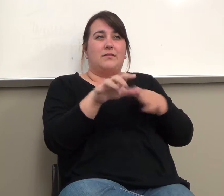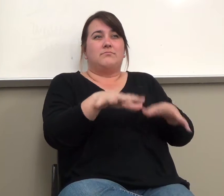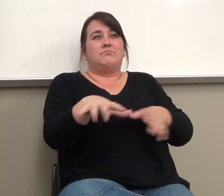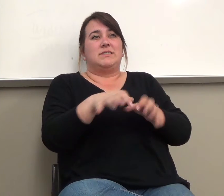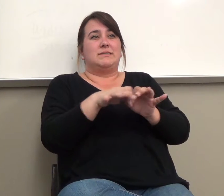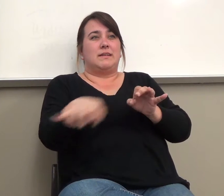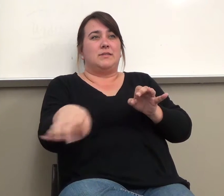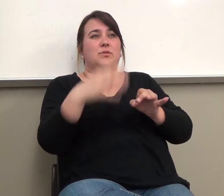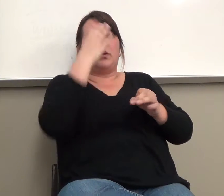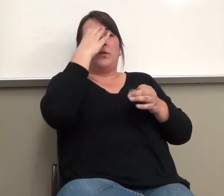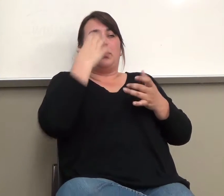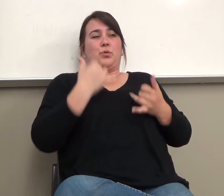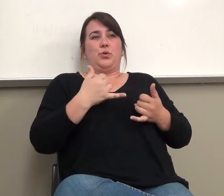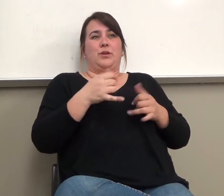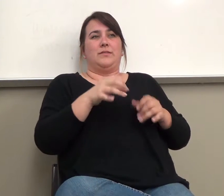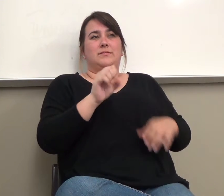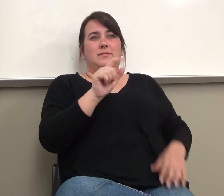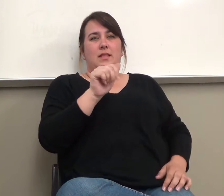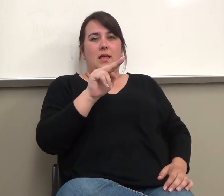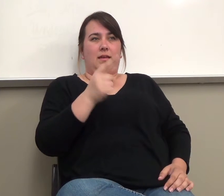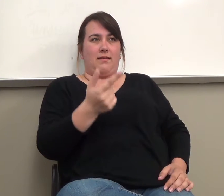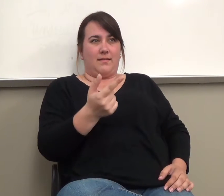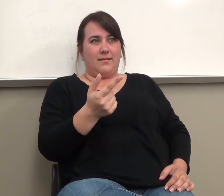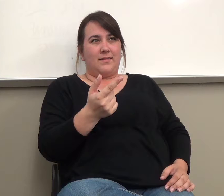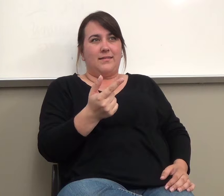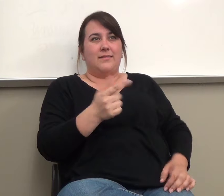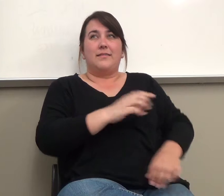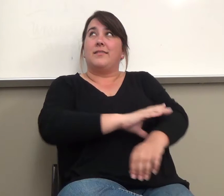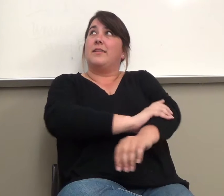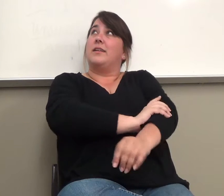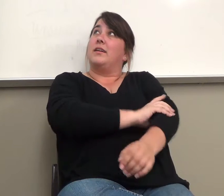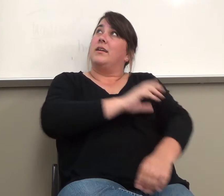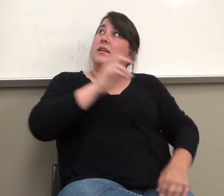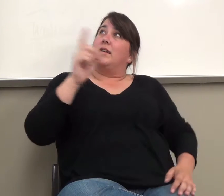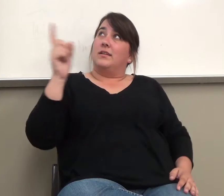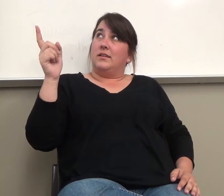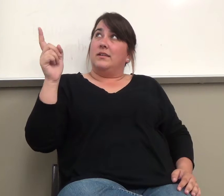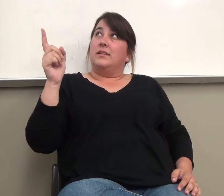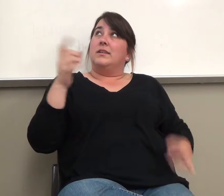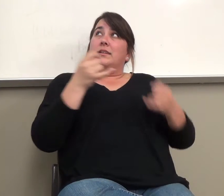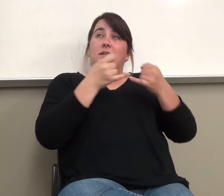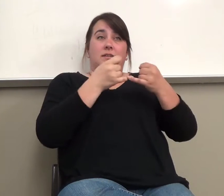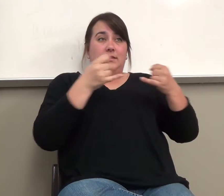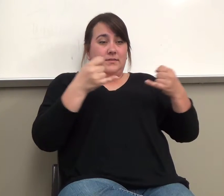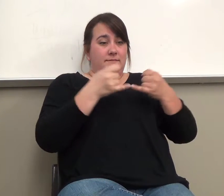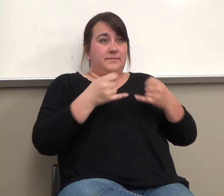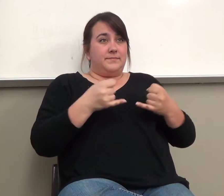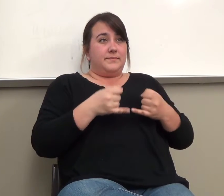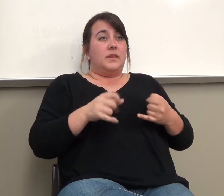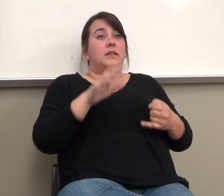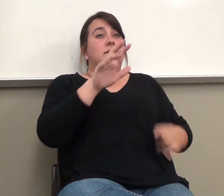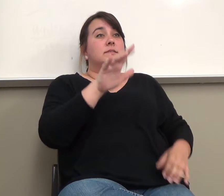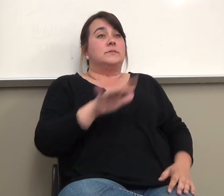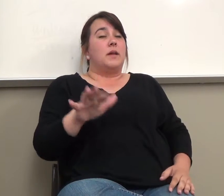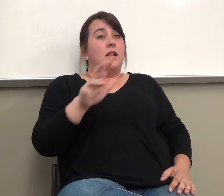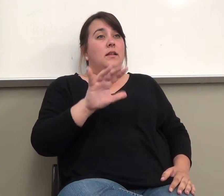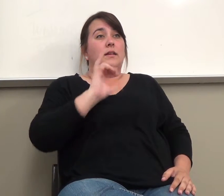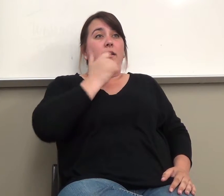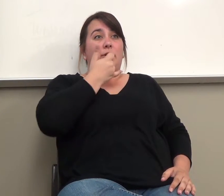about current slang. These, you'll be glad to know, the spelling errors are underlined, so you